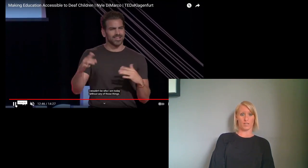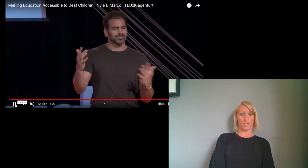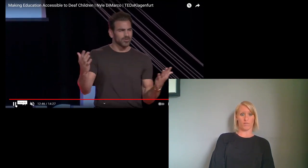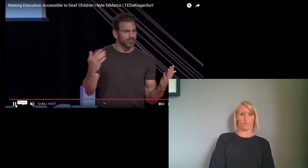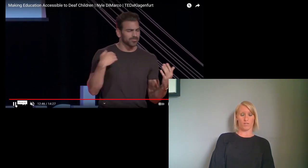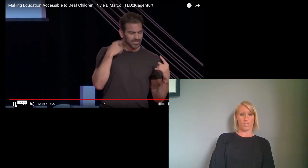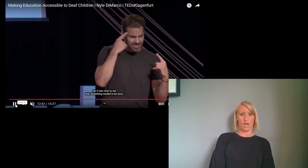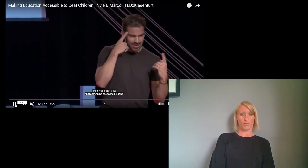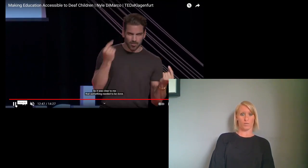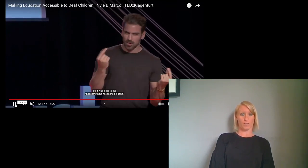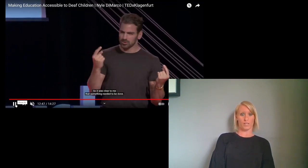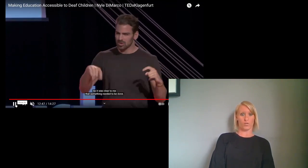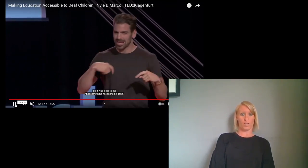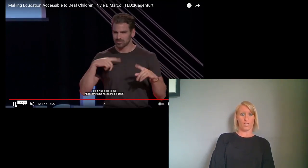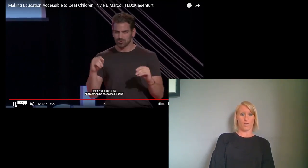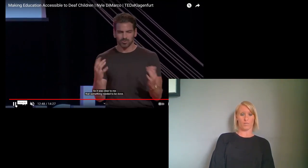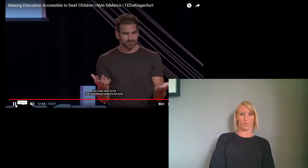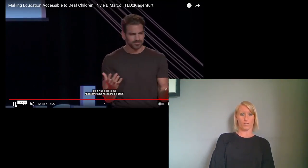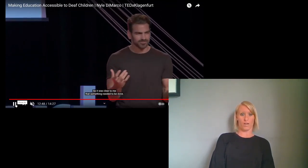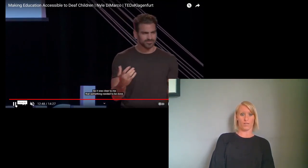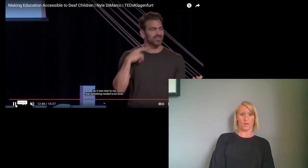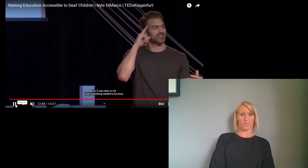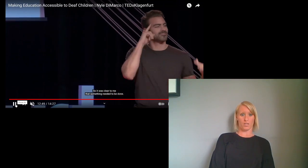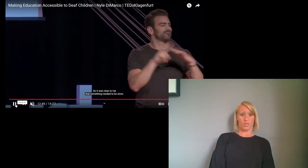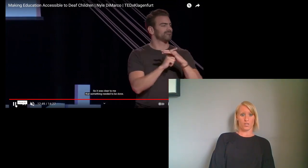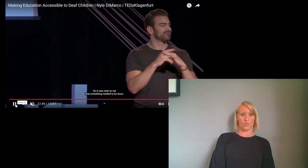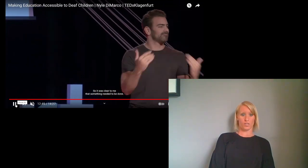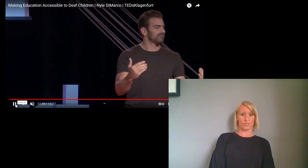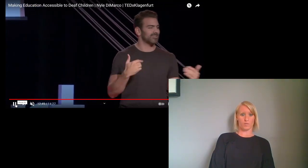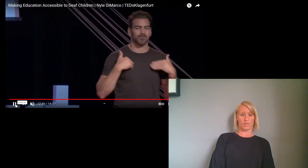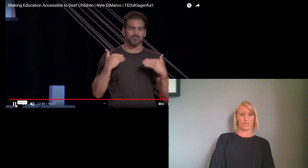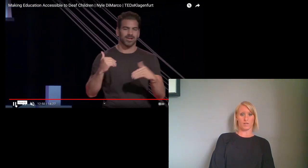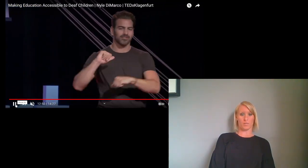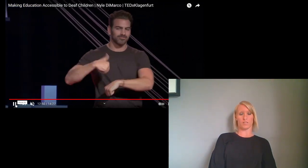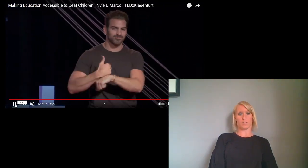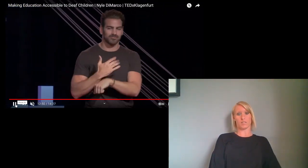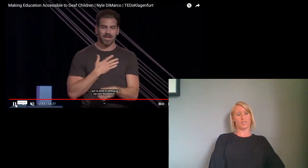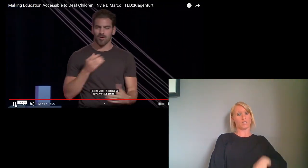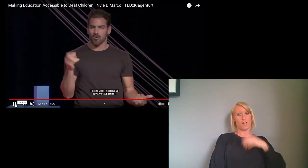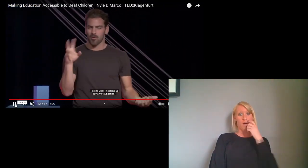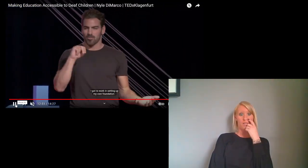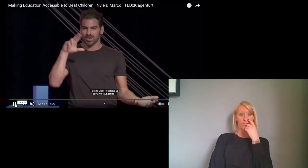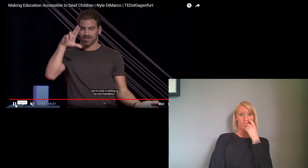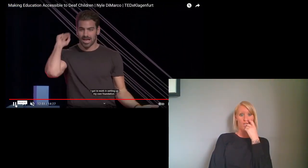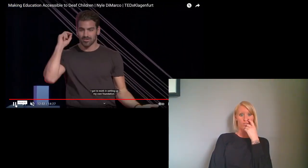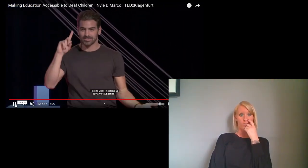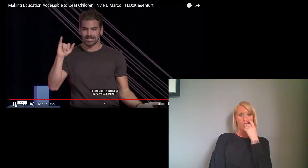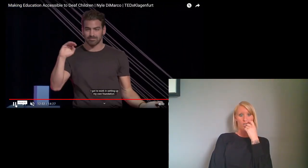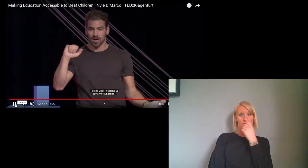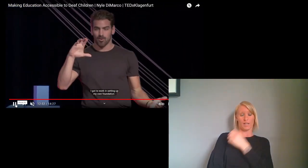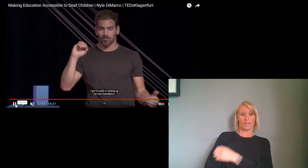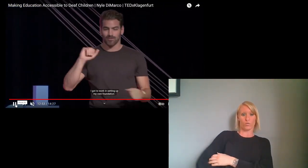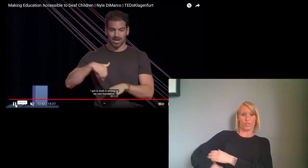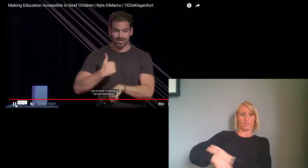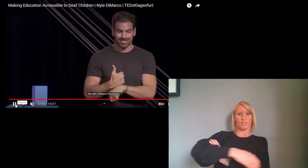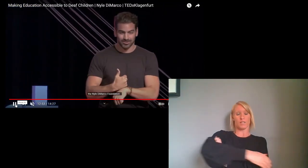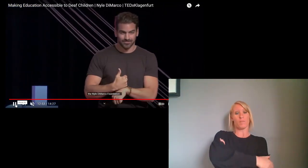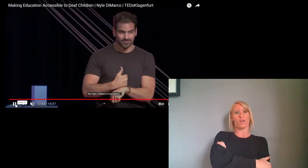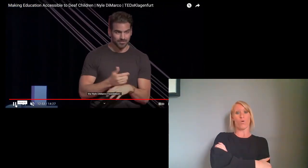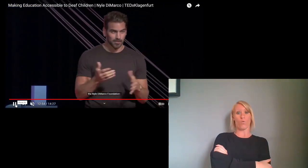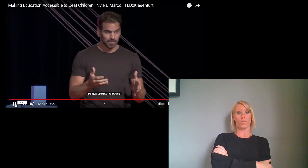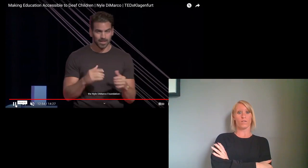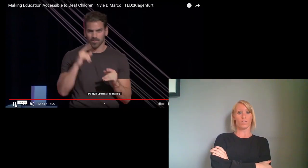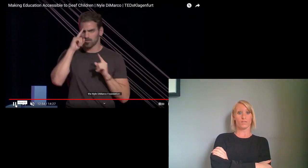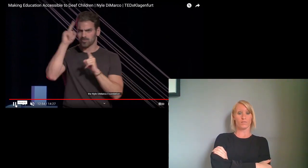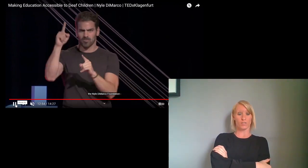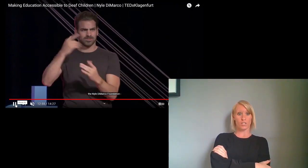succeed in my life. I wouldn't be who I am without them. So it's clear to me that something needs to happen and change. I got to work in setting up